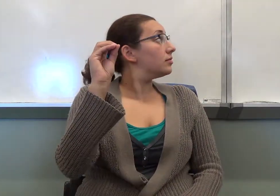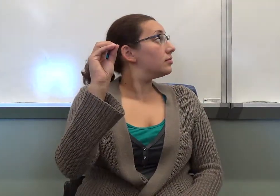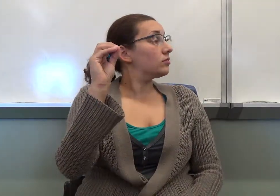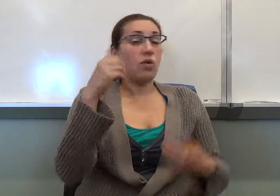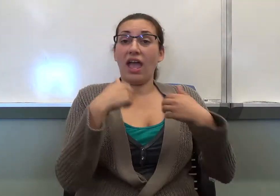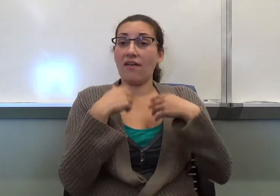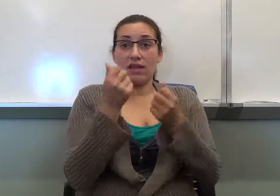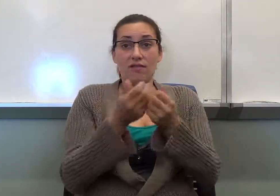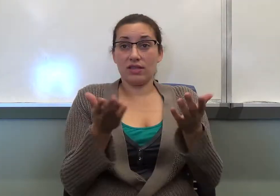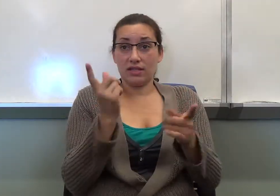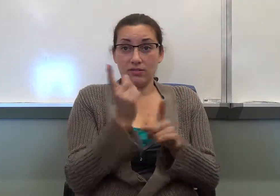don't